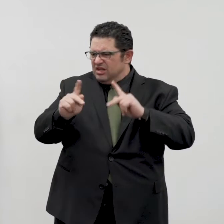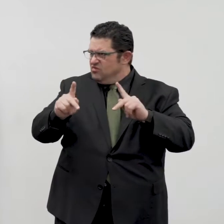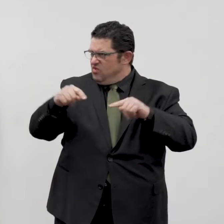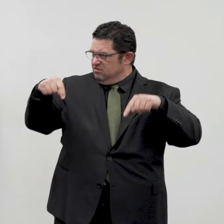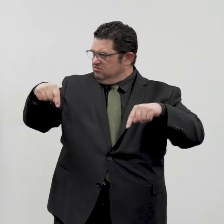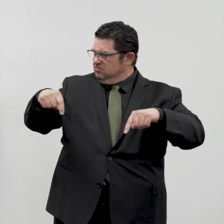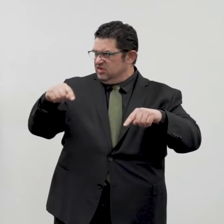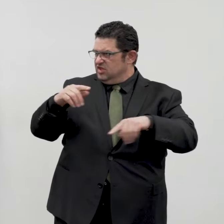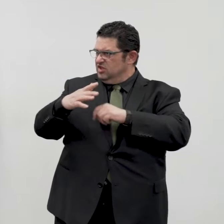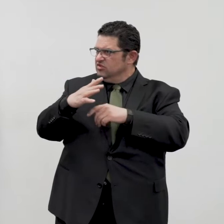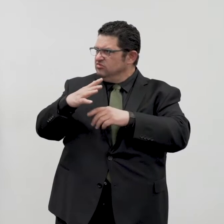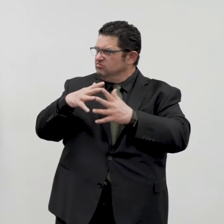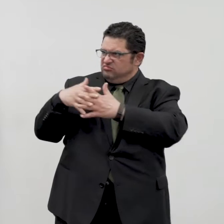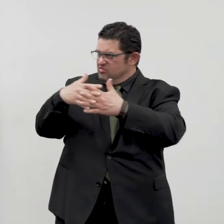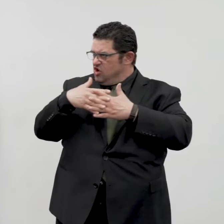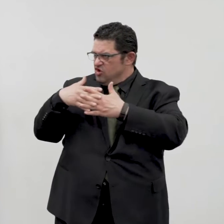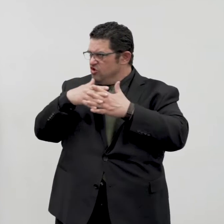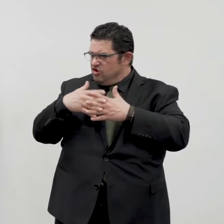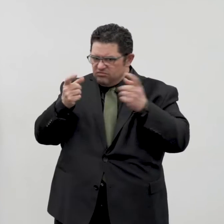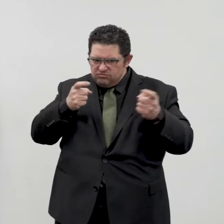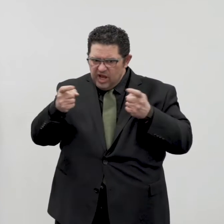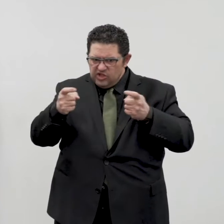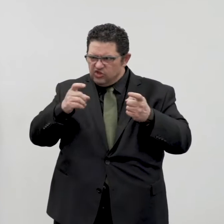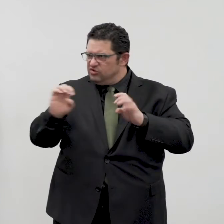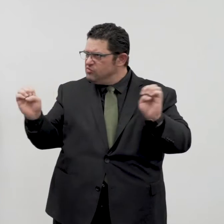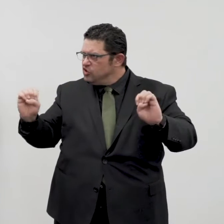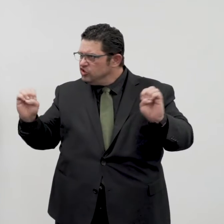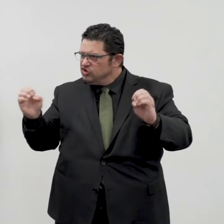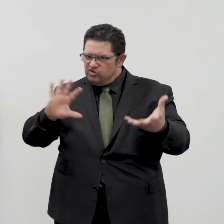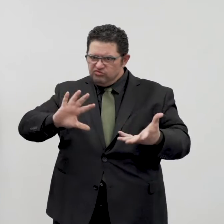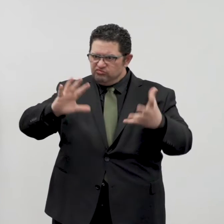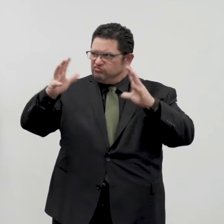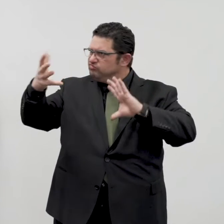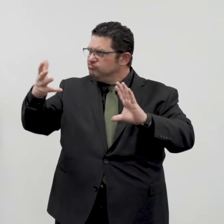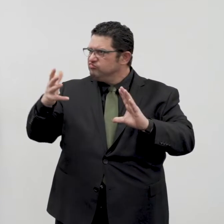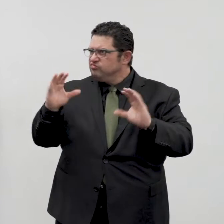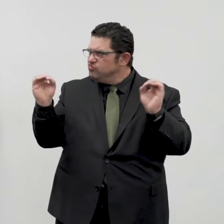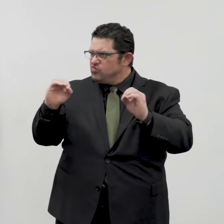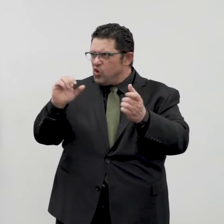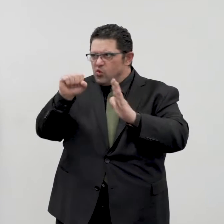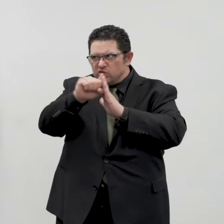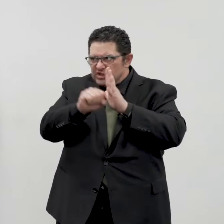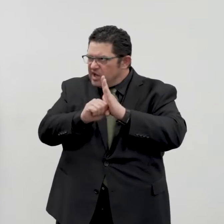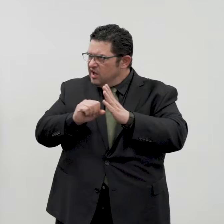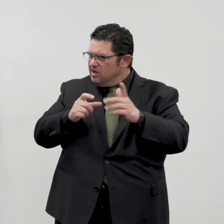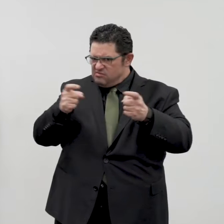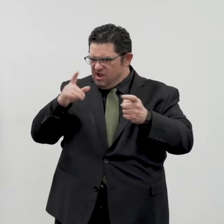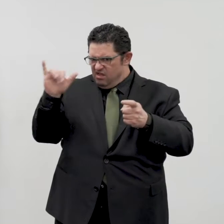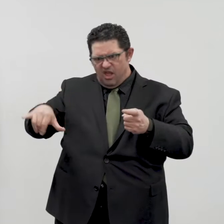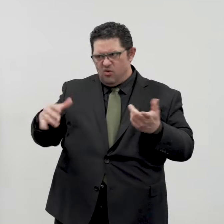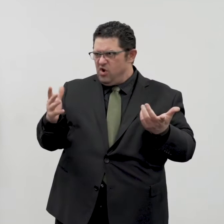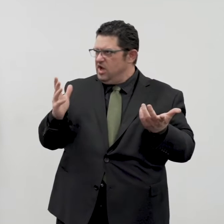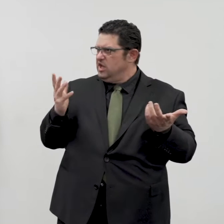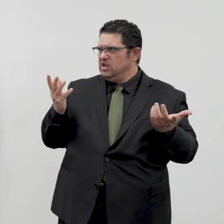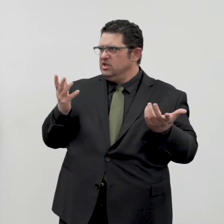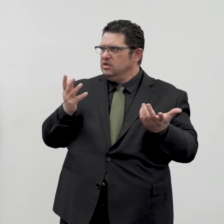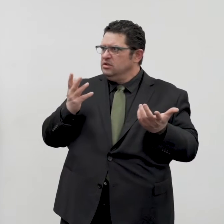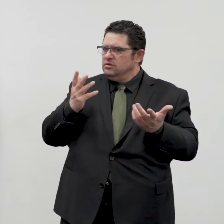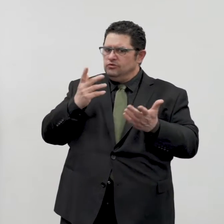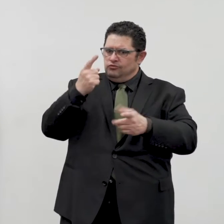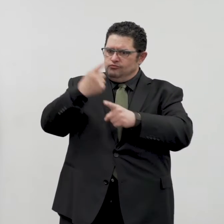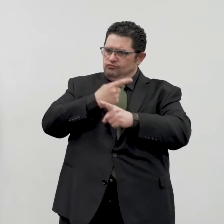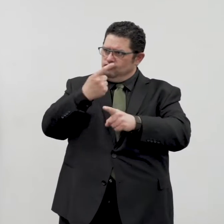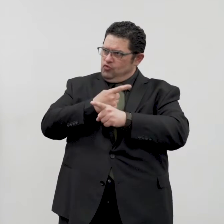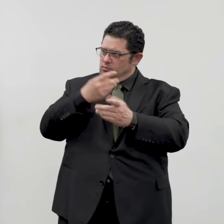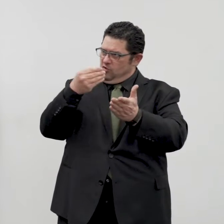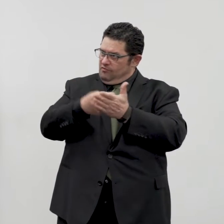an emergency. That's not how the state's managing it. That's not how any state's managing it. The proper procedure is to get those funds in